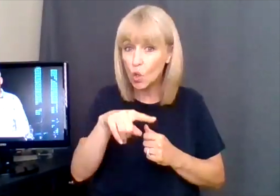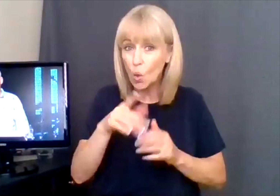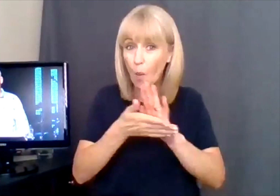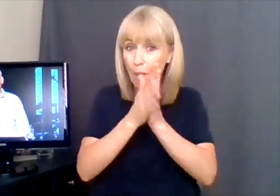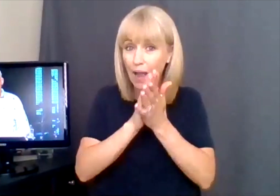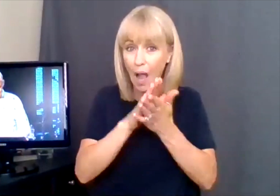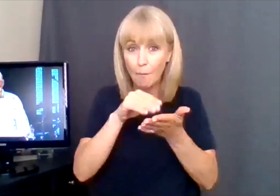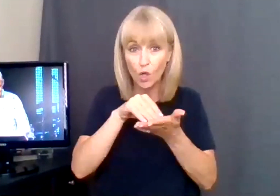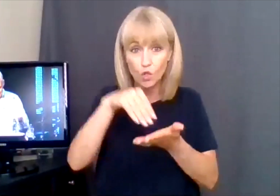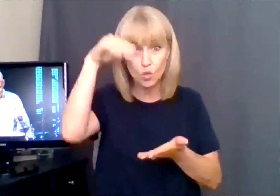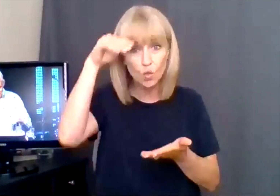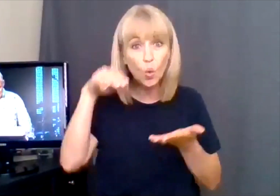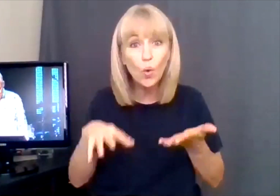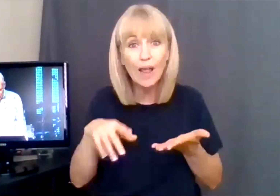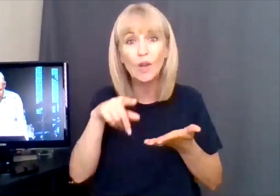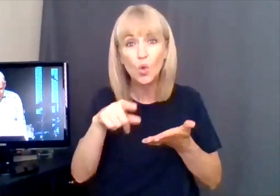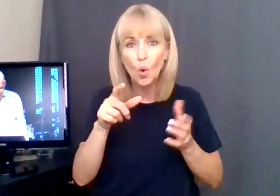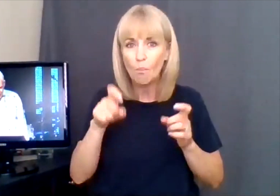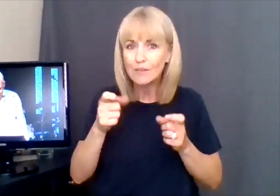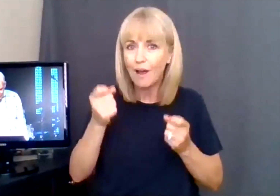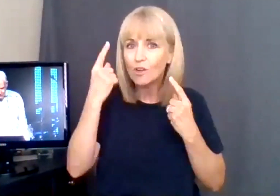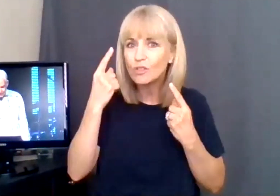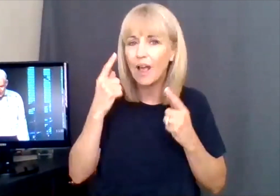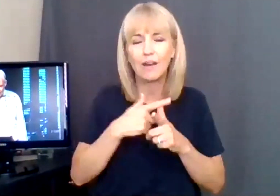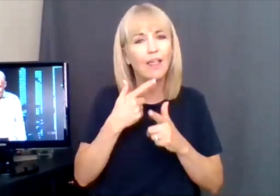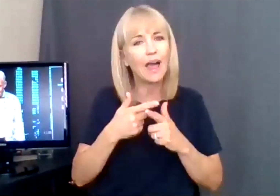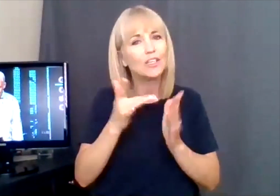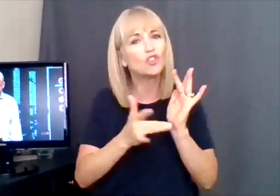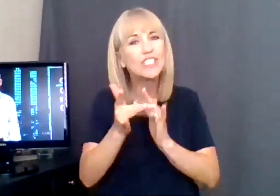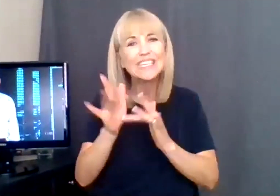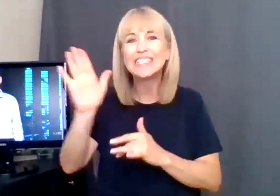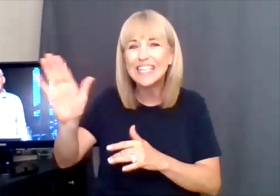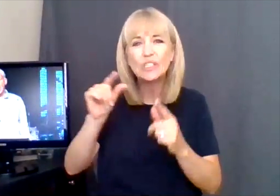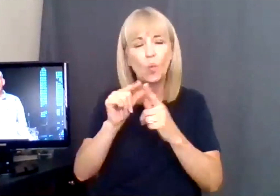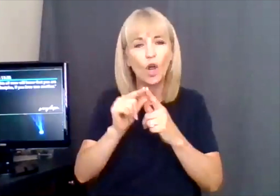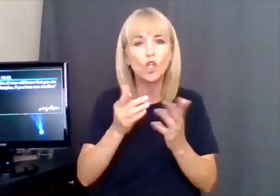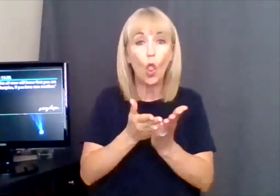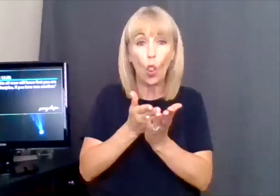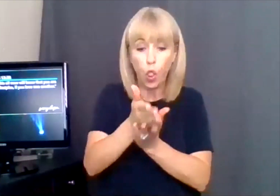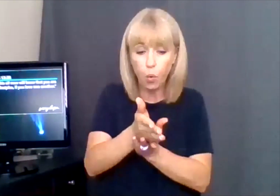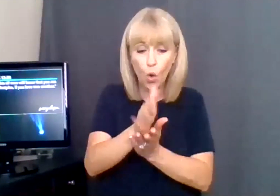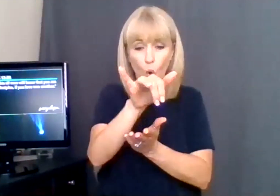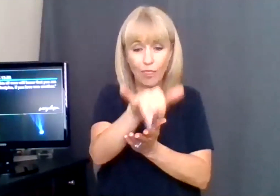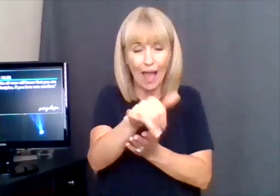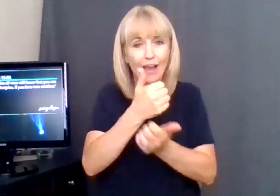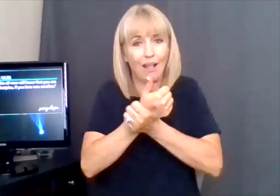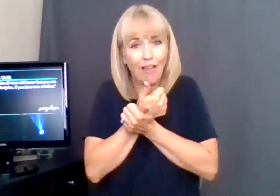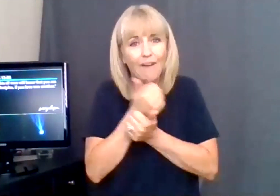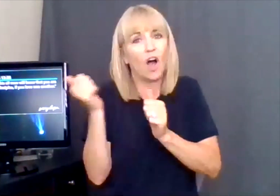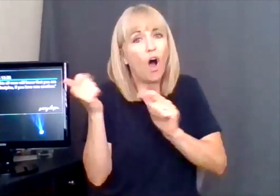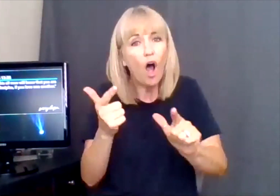in understanding, we can make a difference. Again, Jesus' words, John 13:35, "By this will all men know that you're my